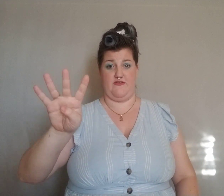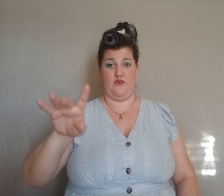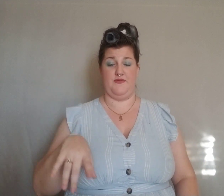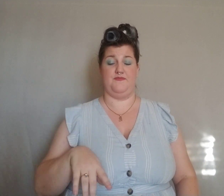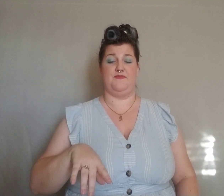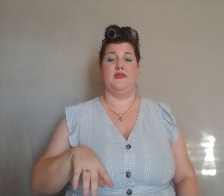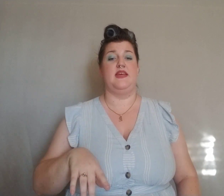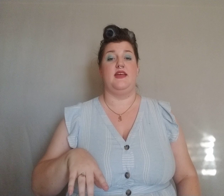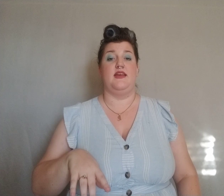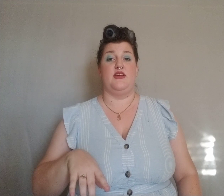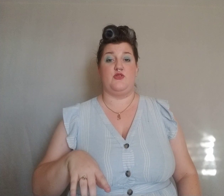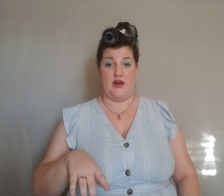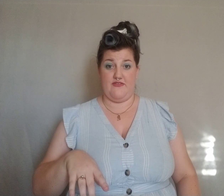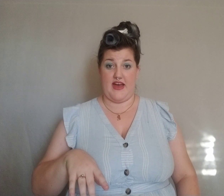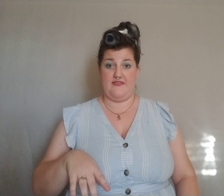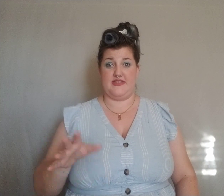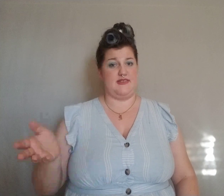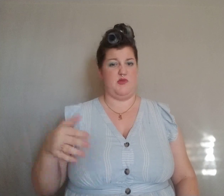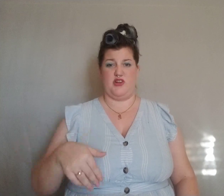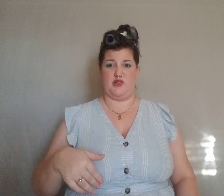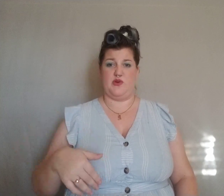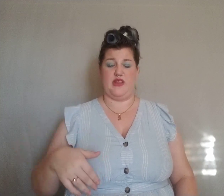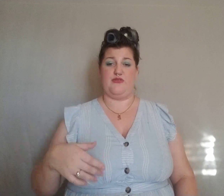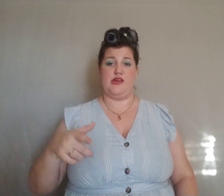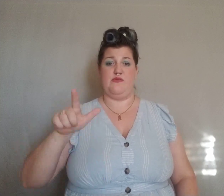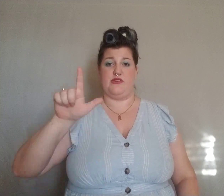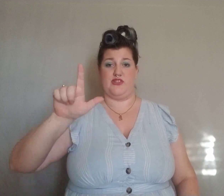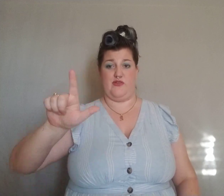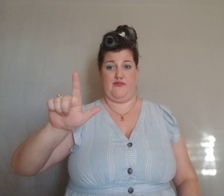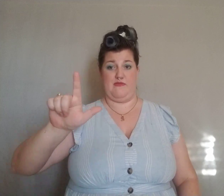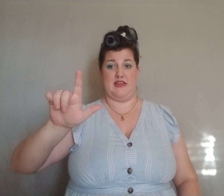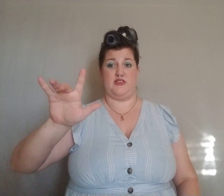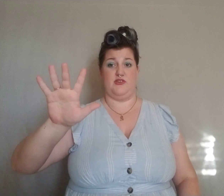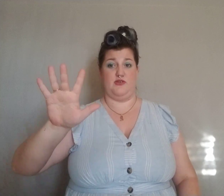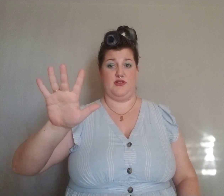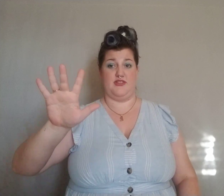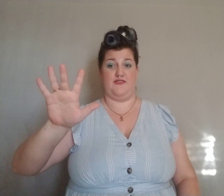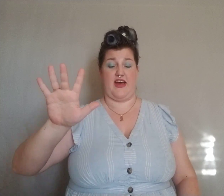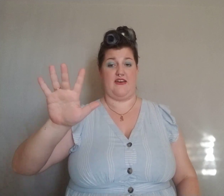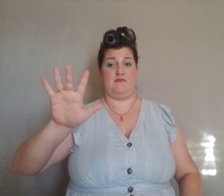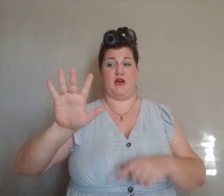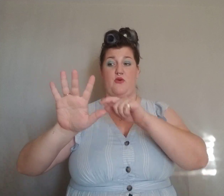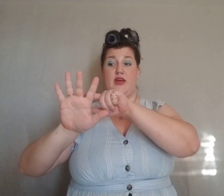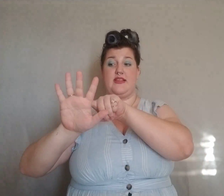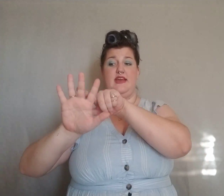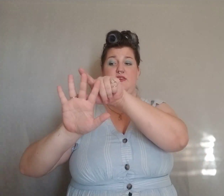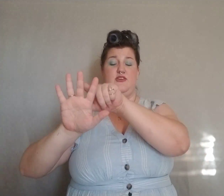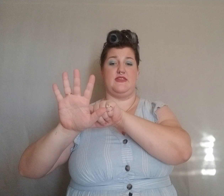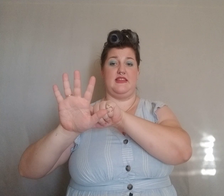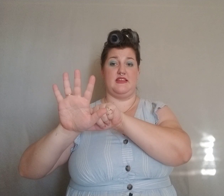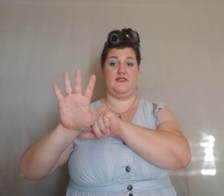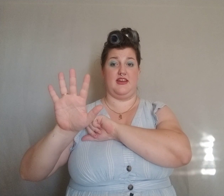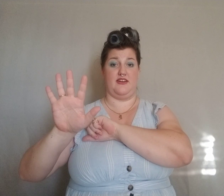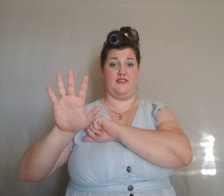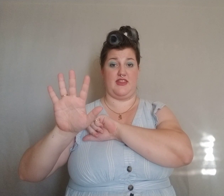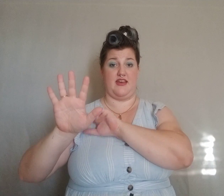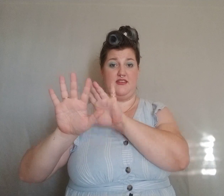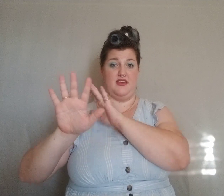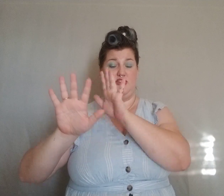24. 25 is similar to 23. We're just going from that 2 to 5, but quickly, using this finger for the